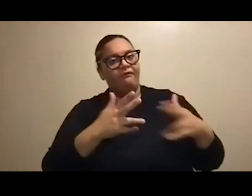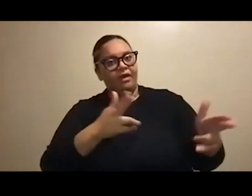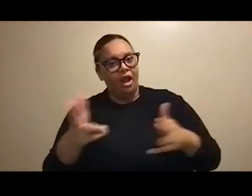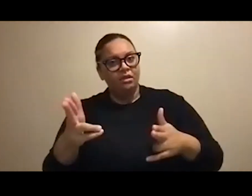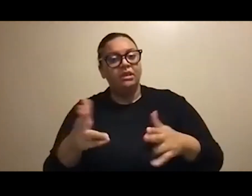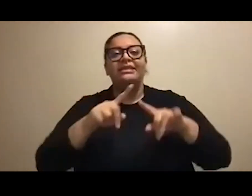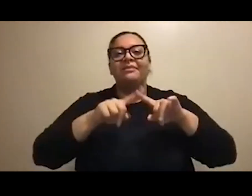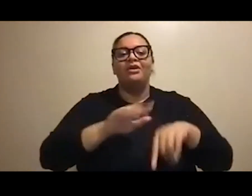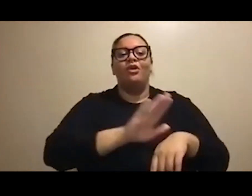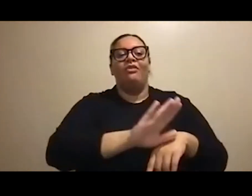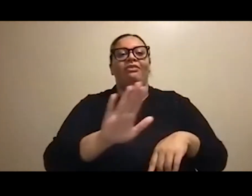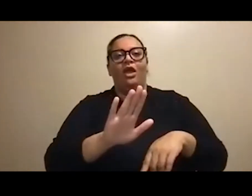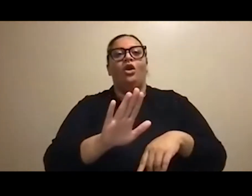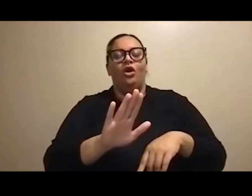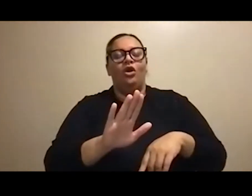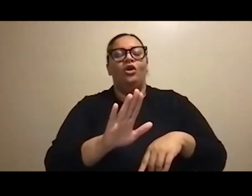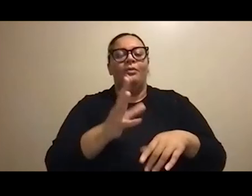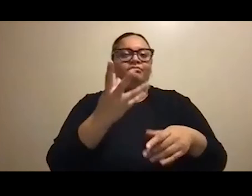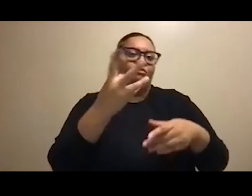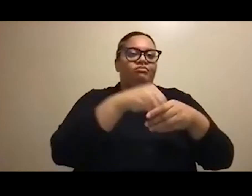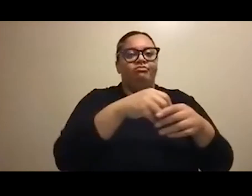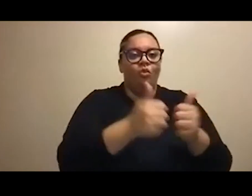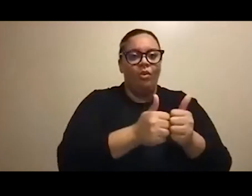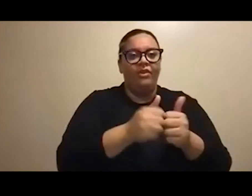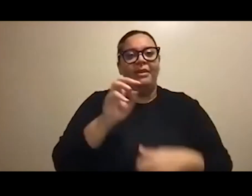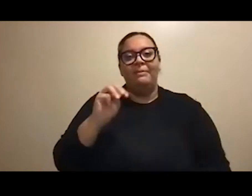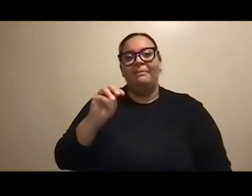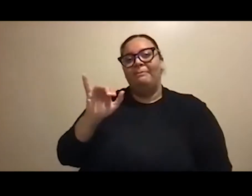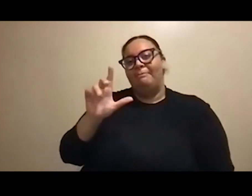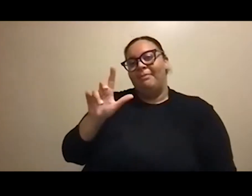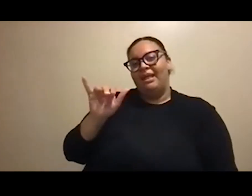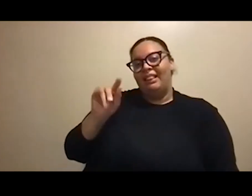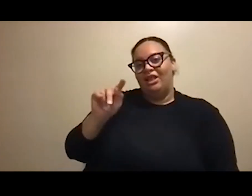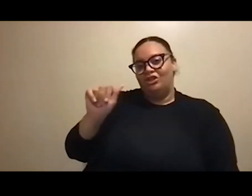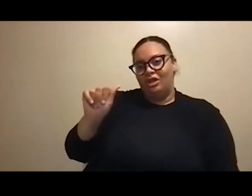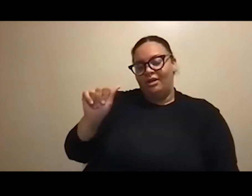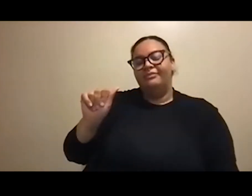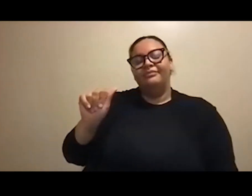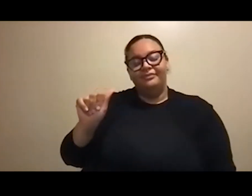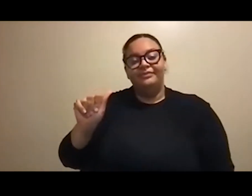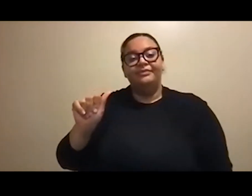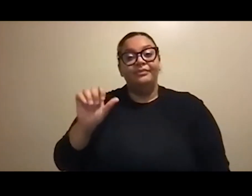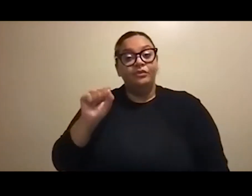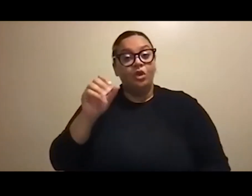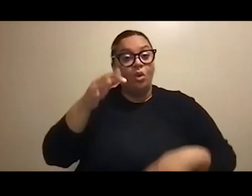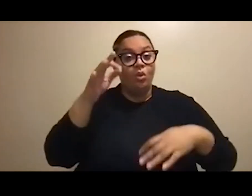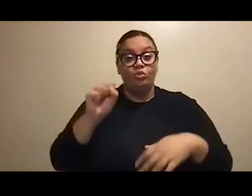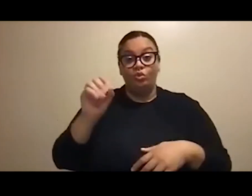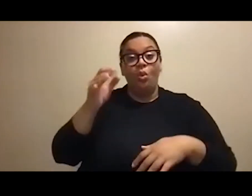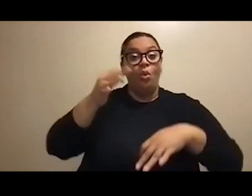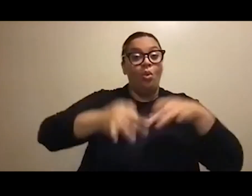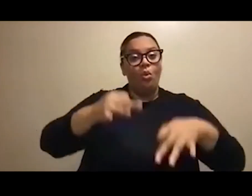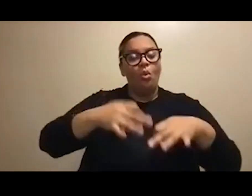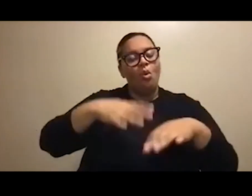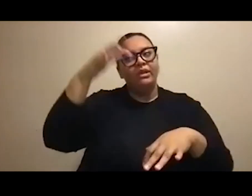in a well-armed militia. That's the other language in the Second Amendment. Basically, what the court held in all of those